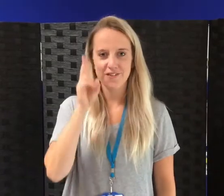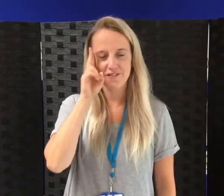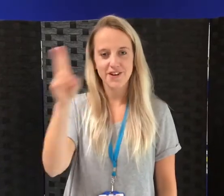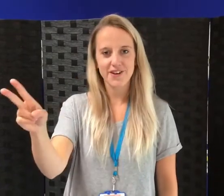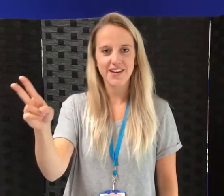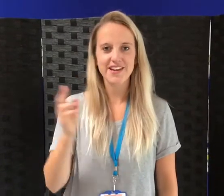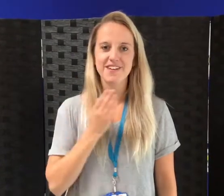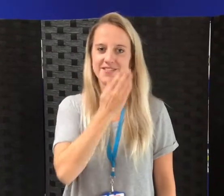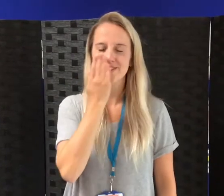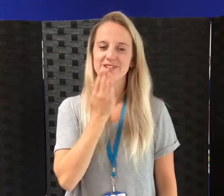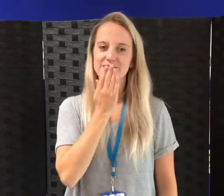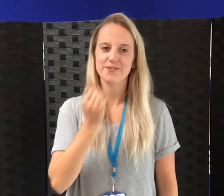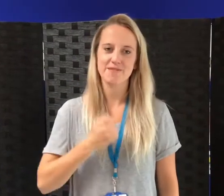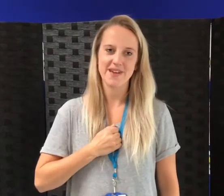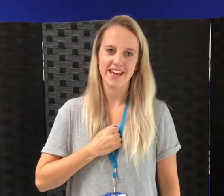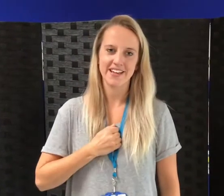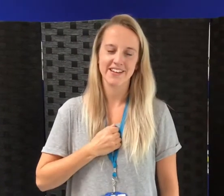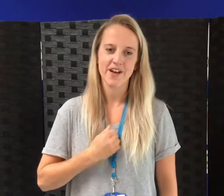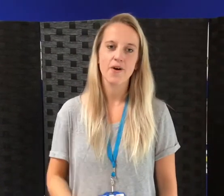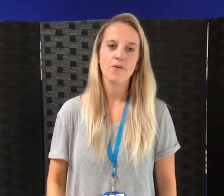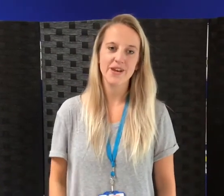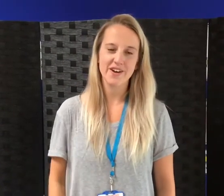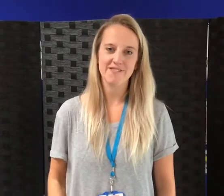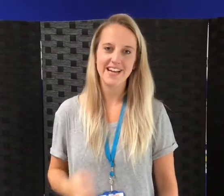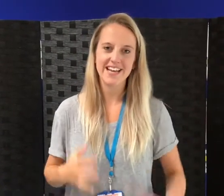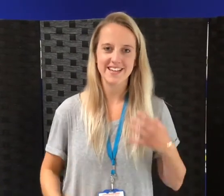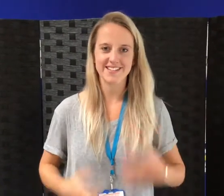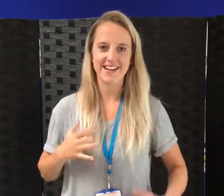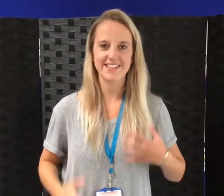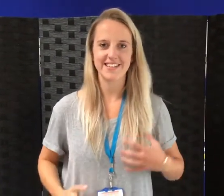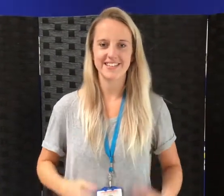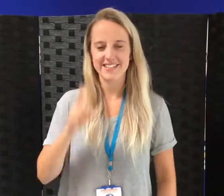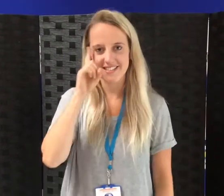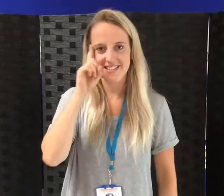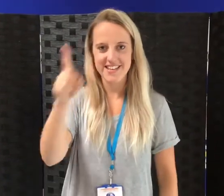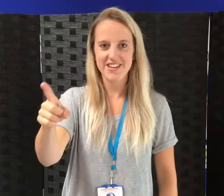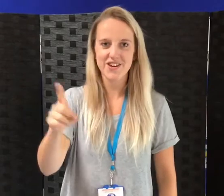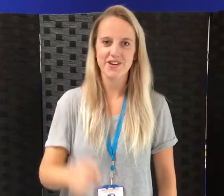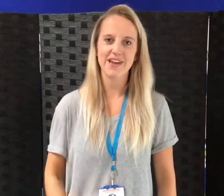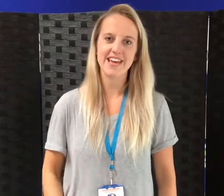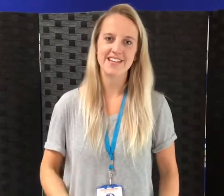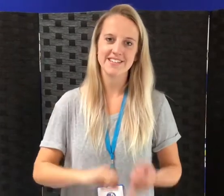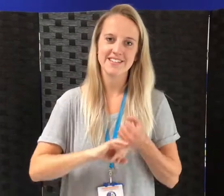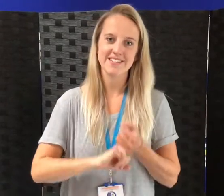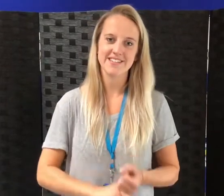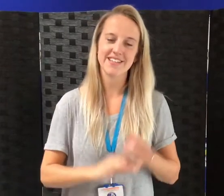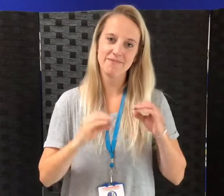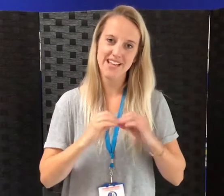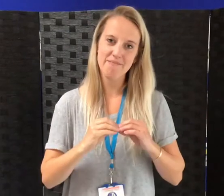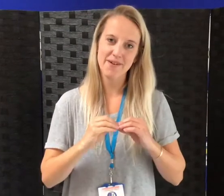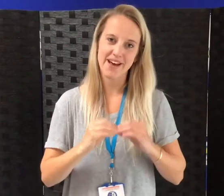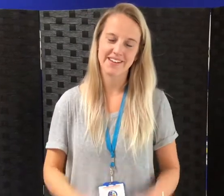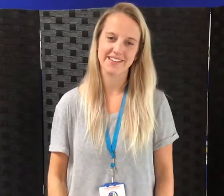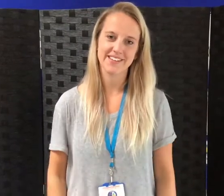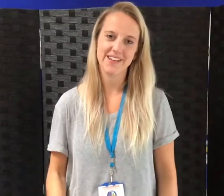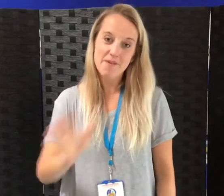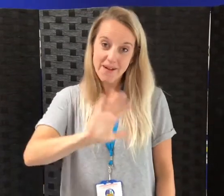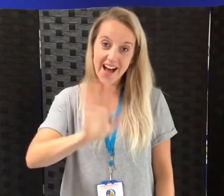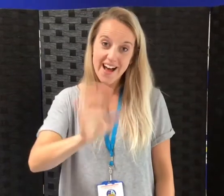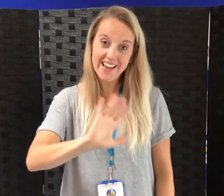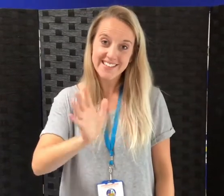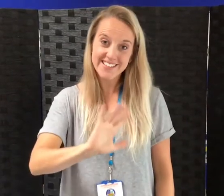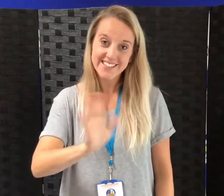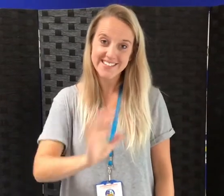Thank you for looking around school with me. We are really excited to see you in September.